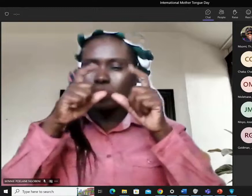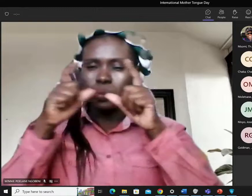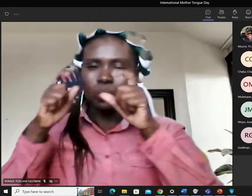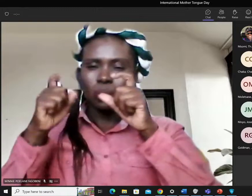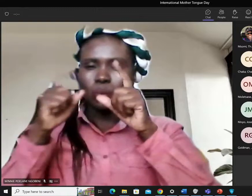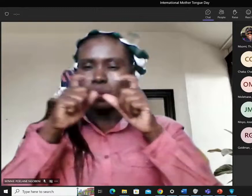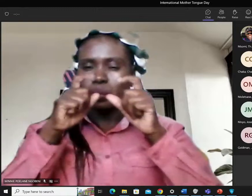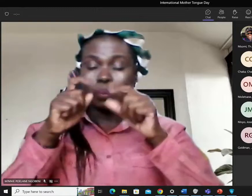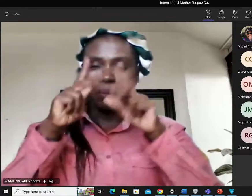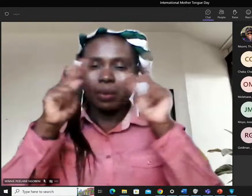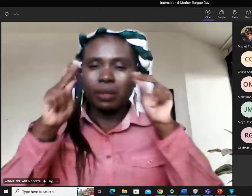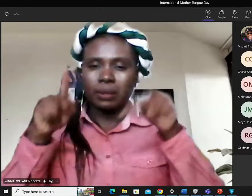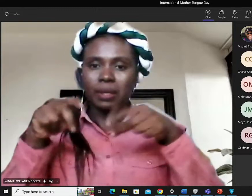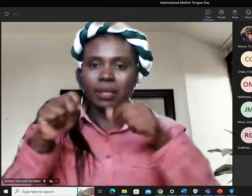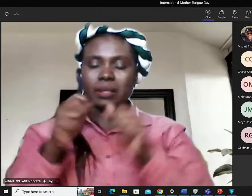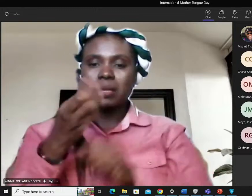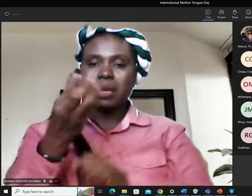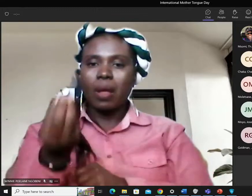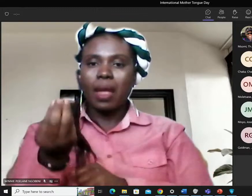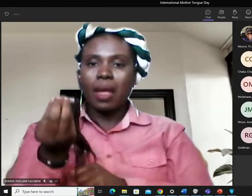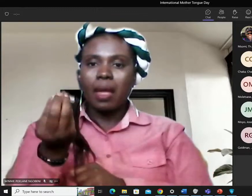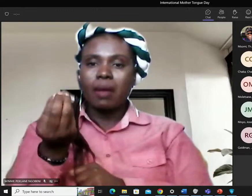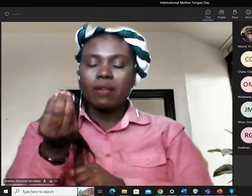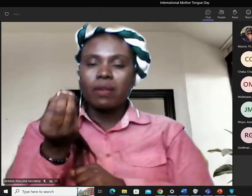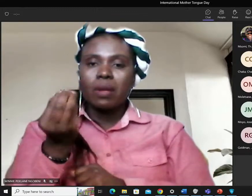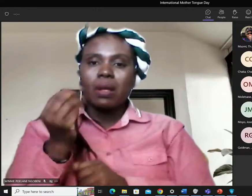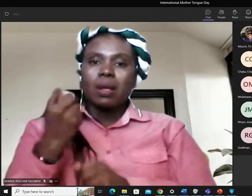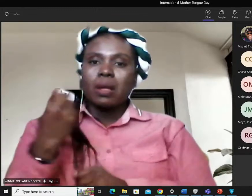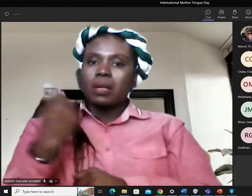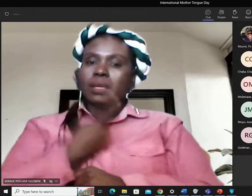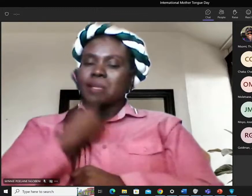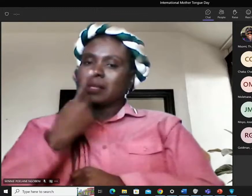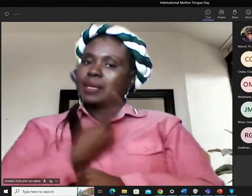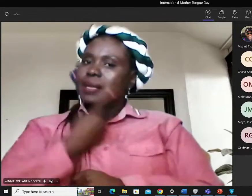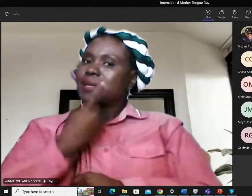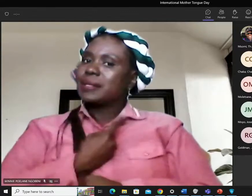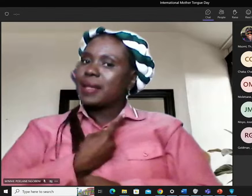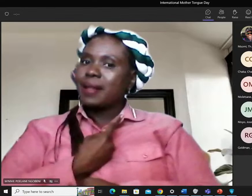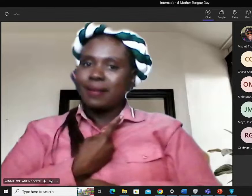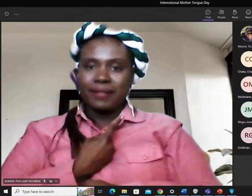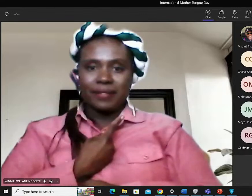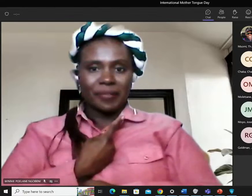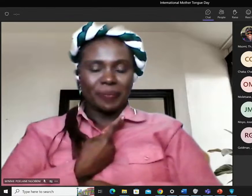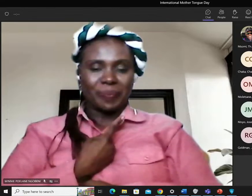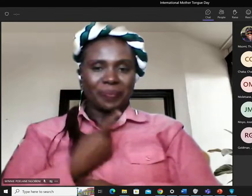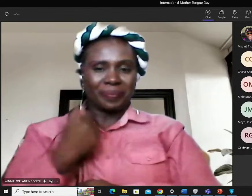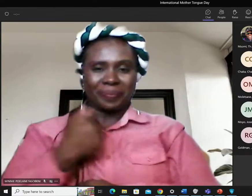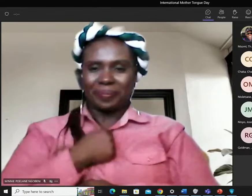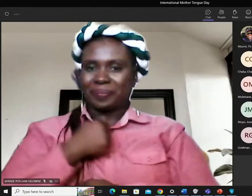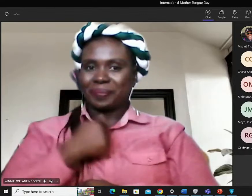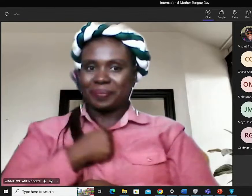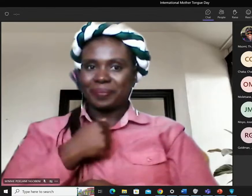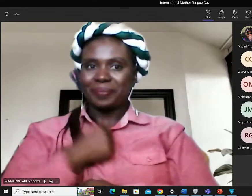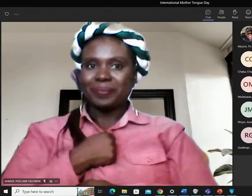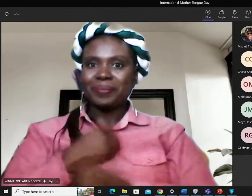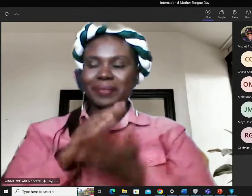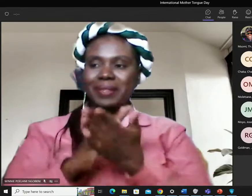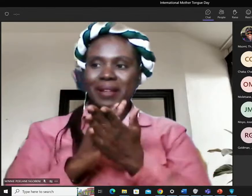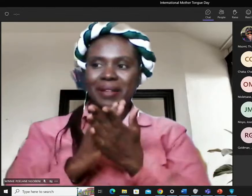picture, the first thing that you do is you look at yourself. And okay, that's me. Maybe some of you are not so